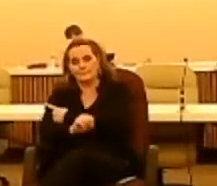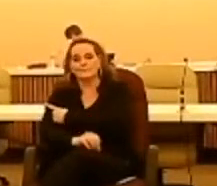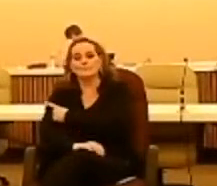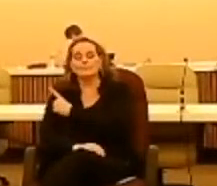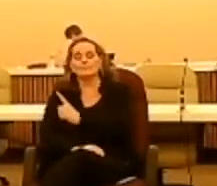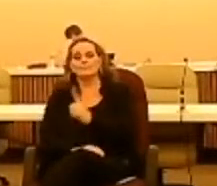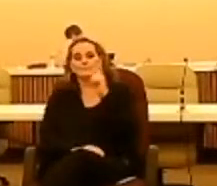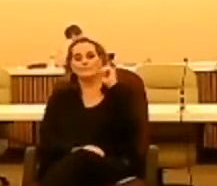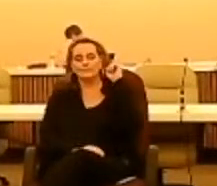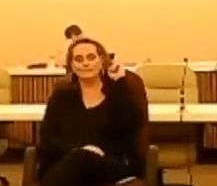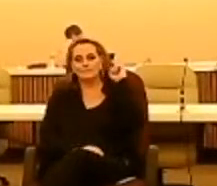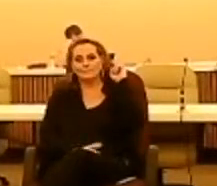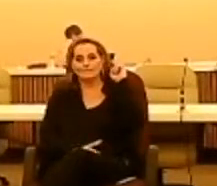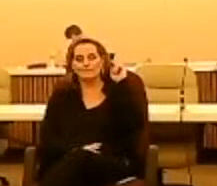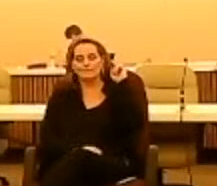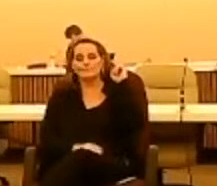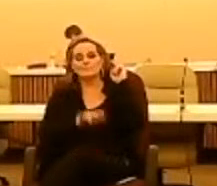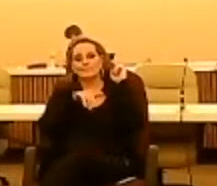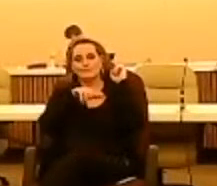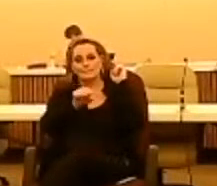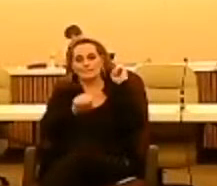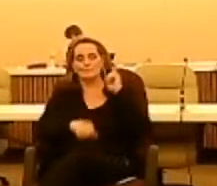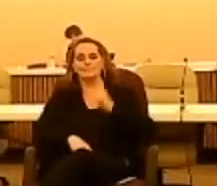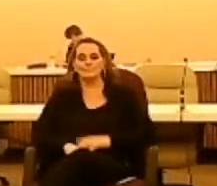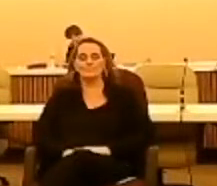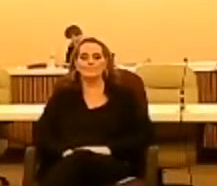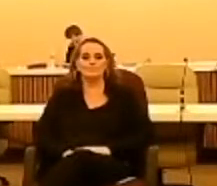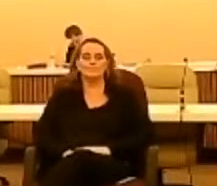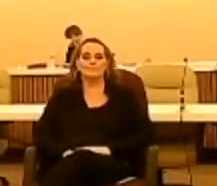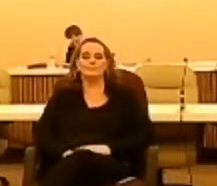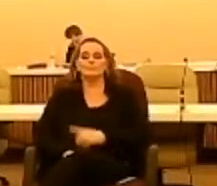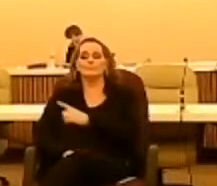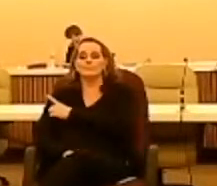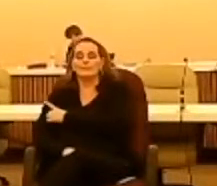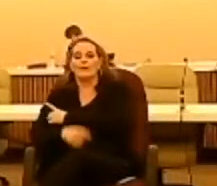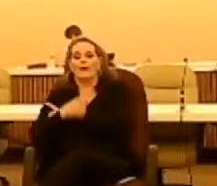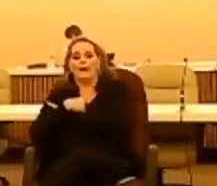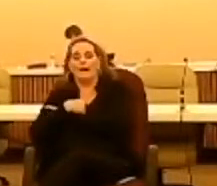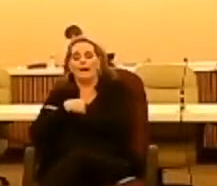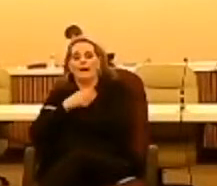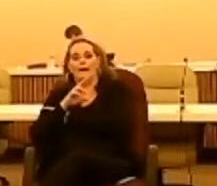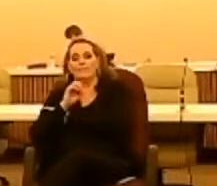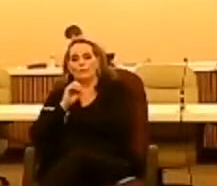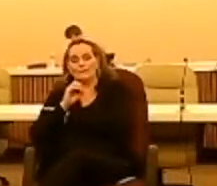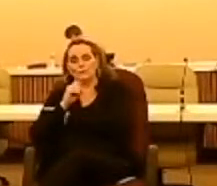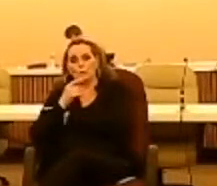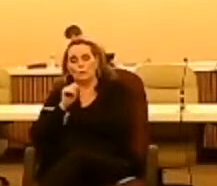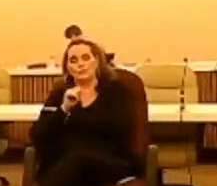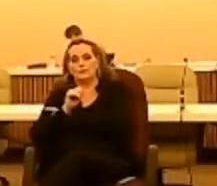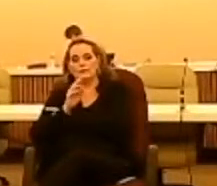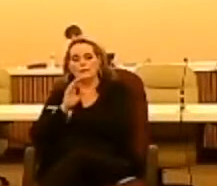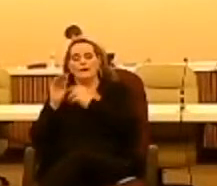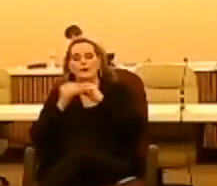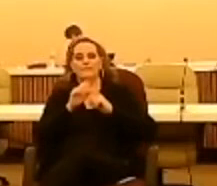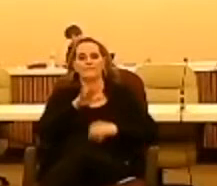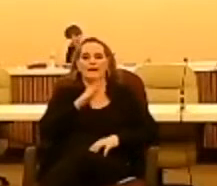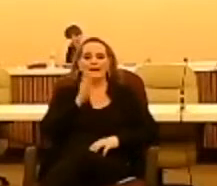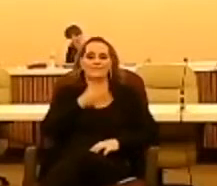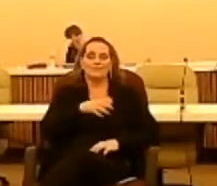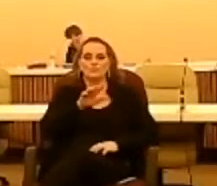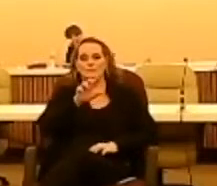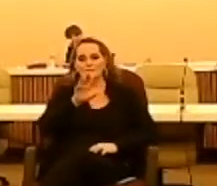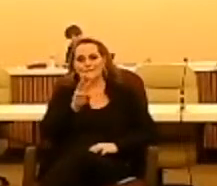Aye. Supervisor Schultz. Aye. Supervisor Schultz and fellow board members, I have resolution number